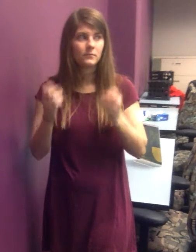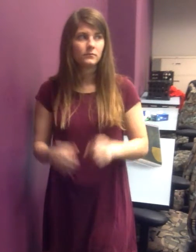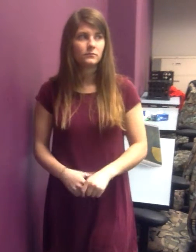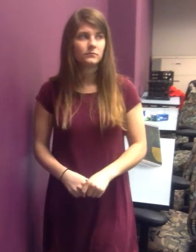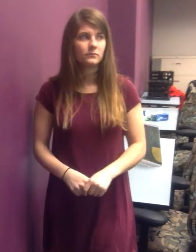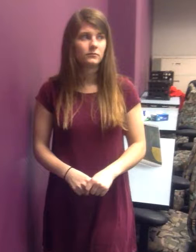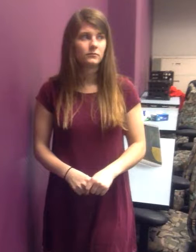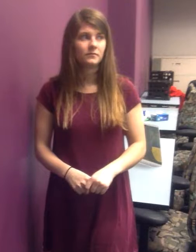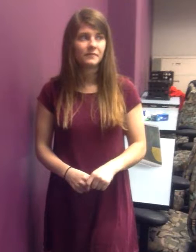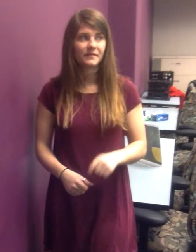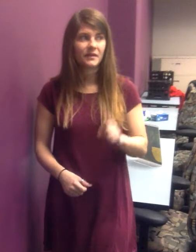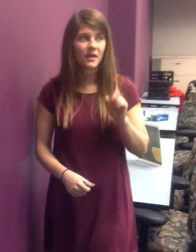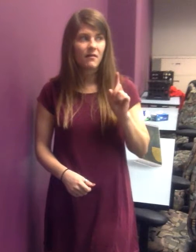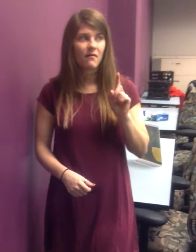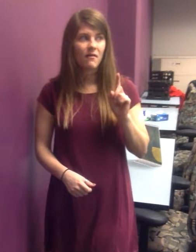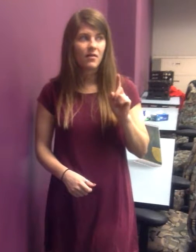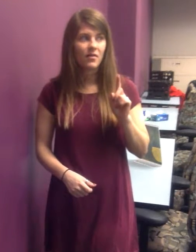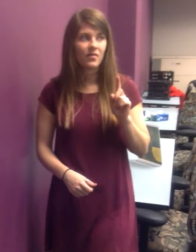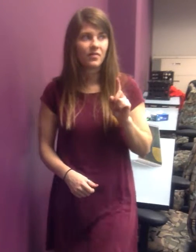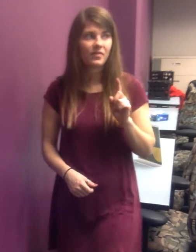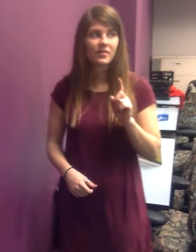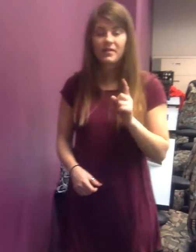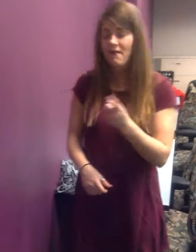crowd. I was blasted out from underneath the tent.